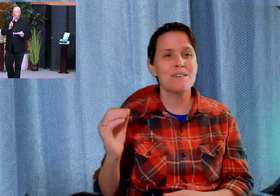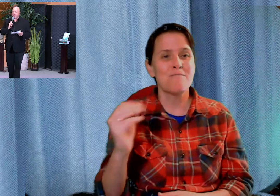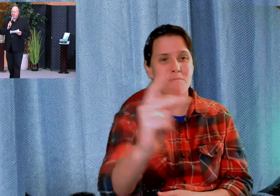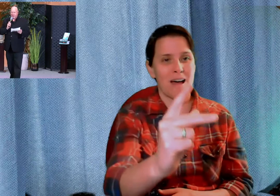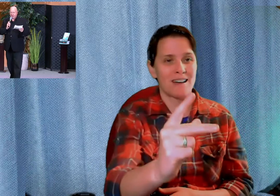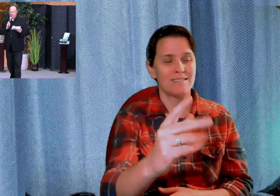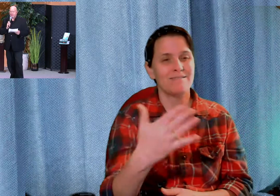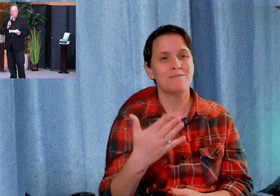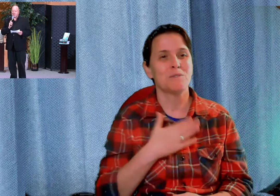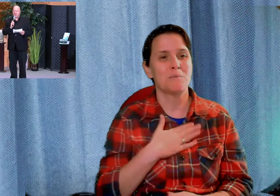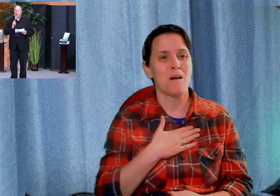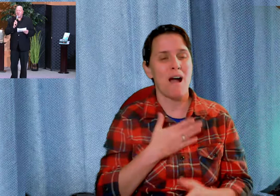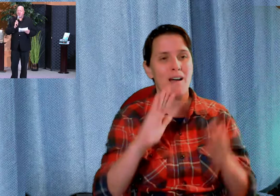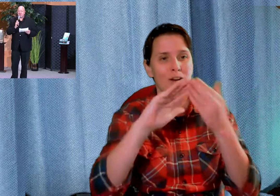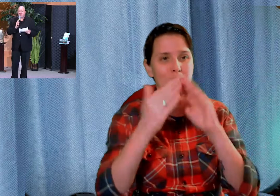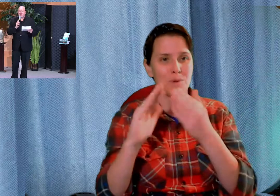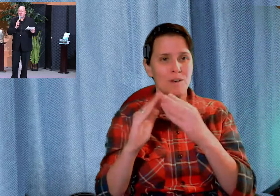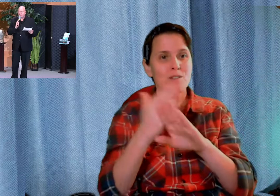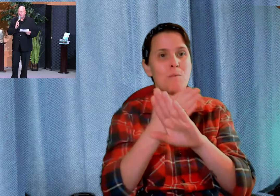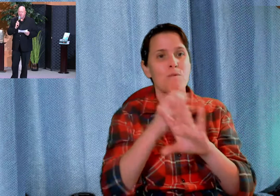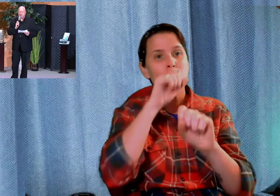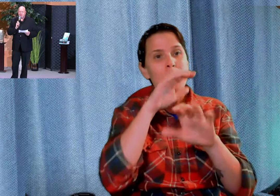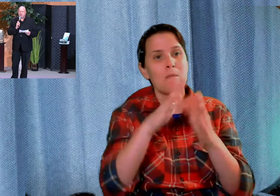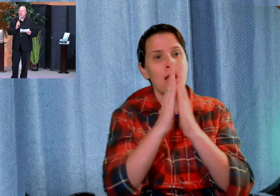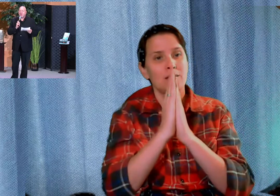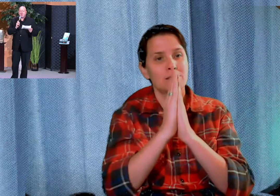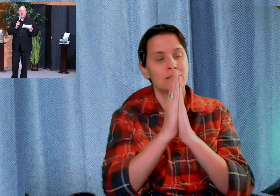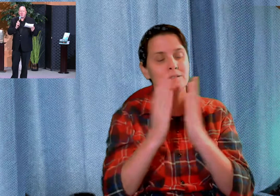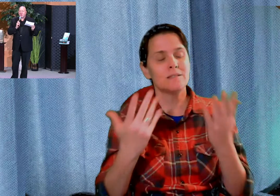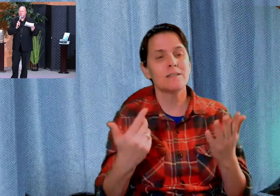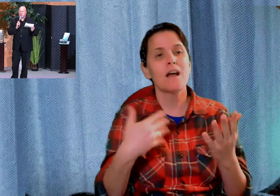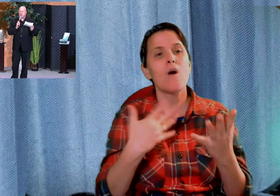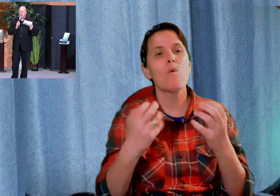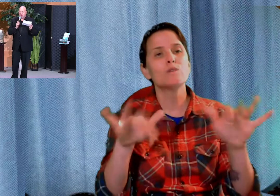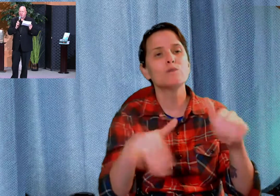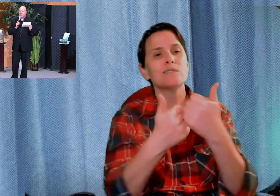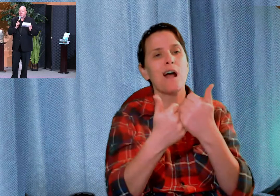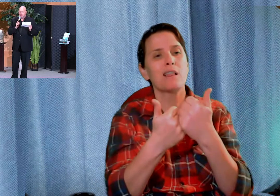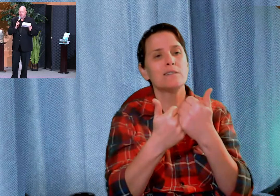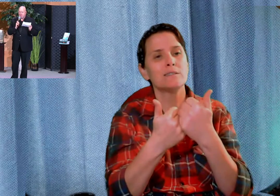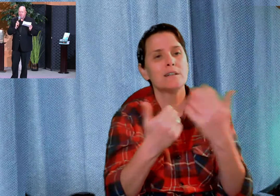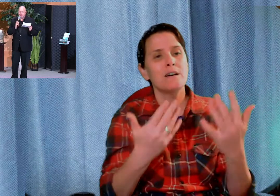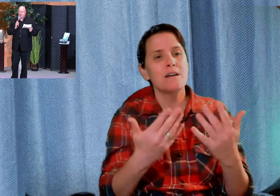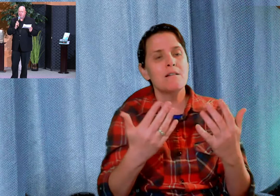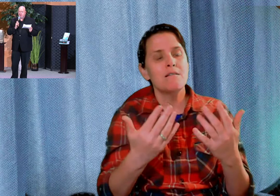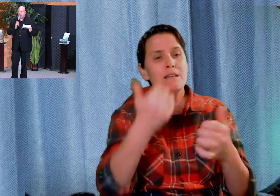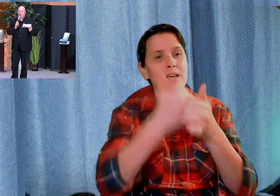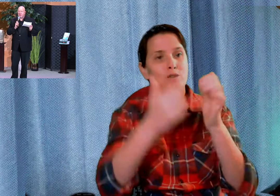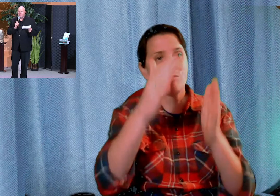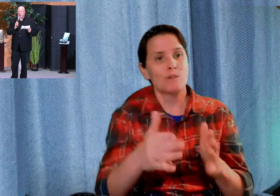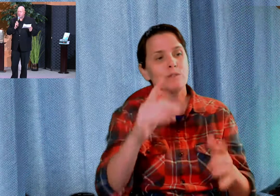And before I get into the blessing, I would like to challenge everybody to Tell one person about Unity this